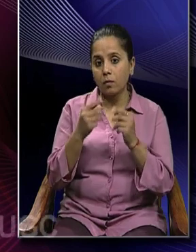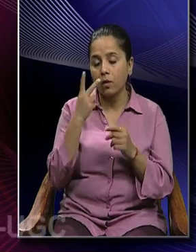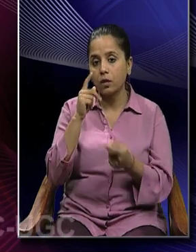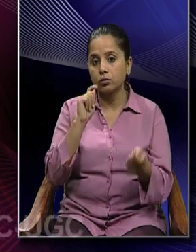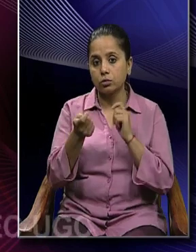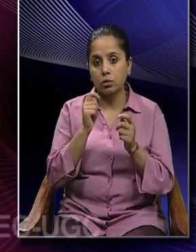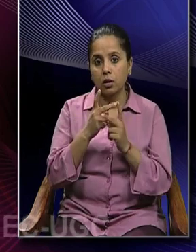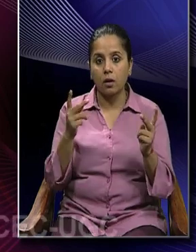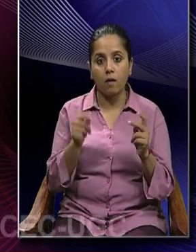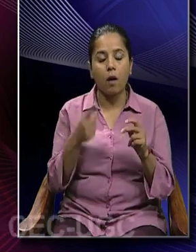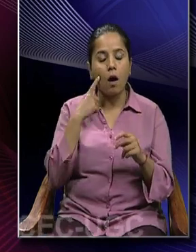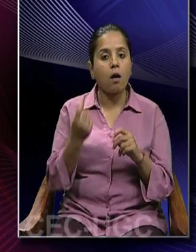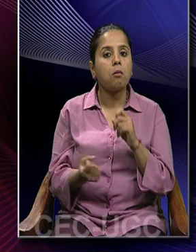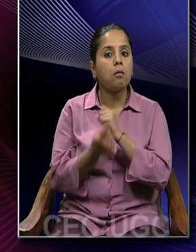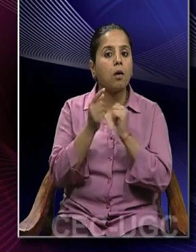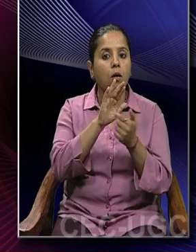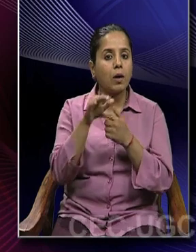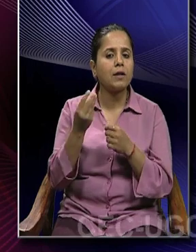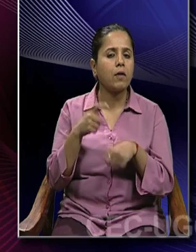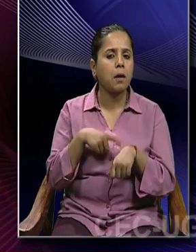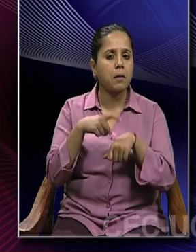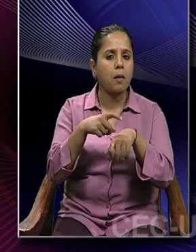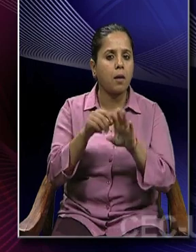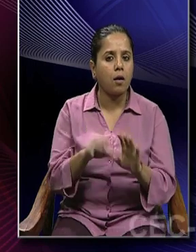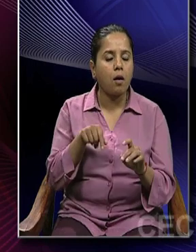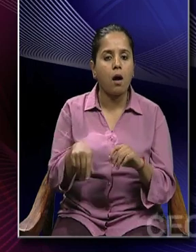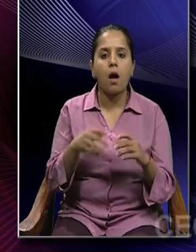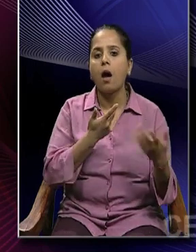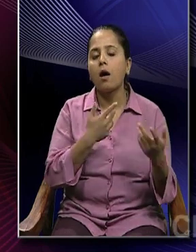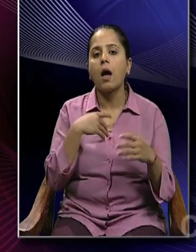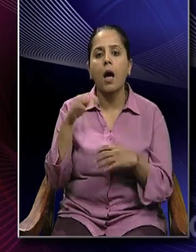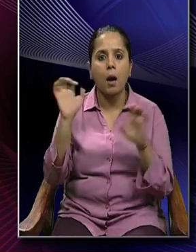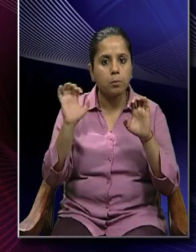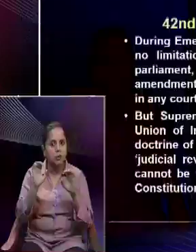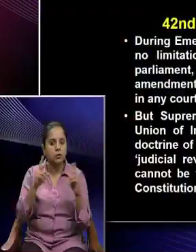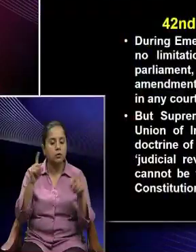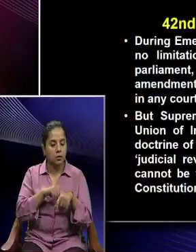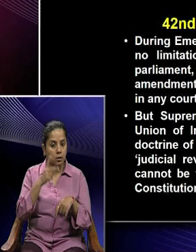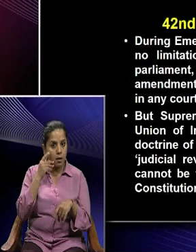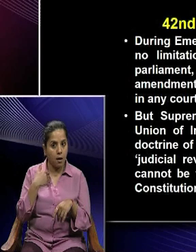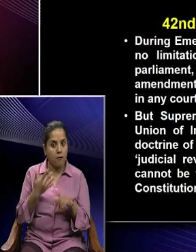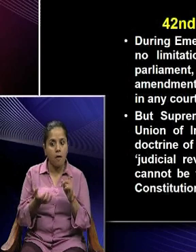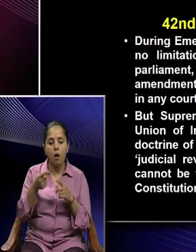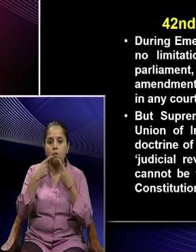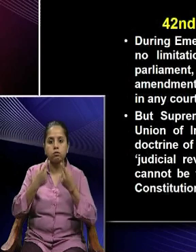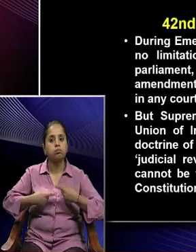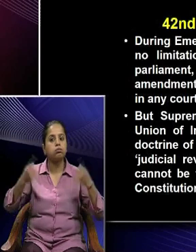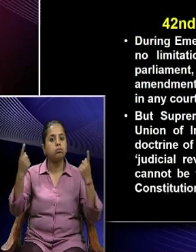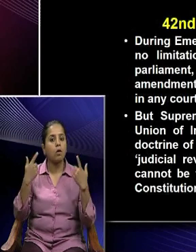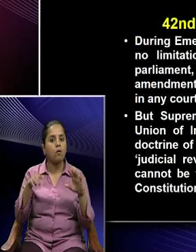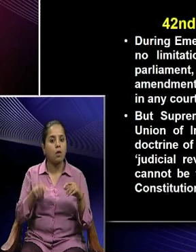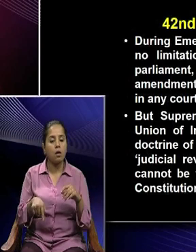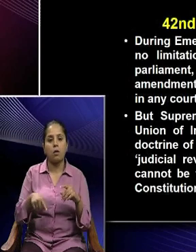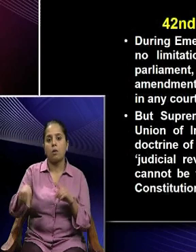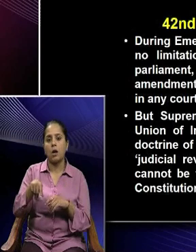changes they were being brought about at different points of time. During emergency, we find that it was being declared that there shall be